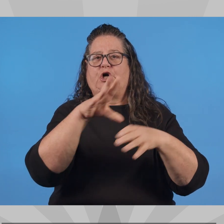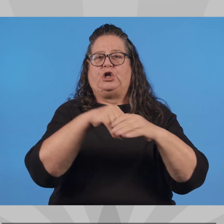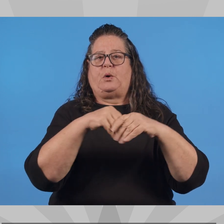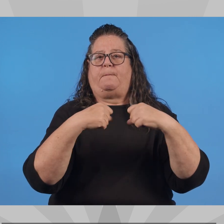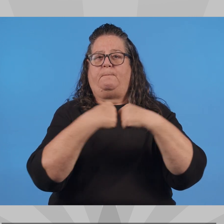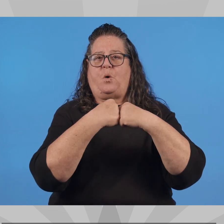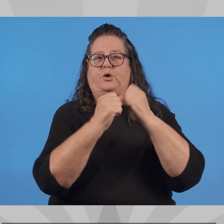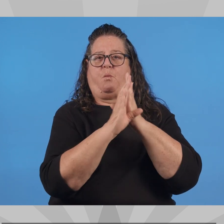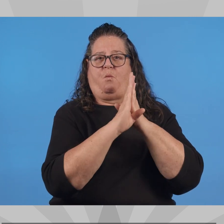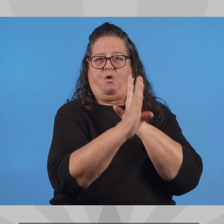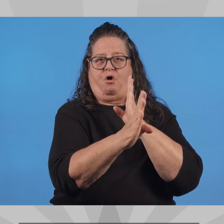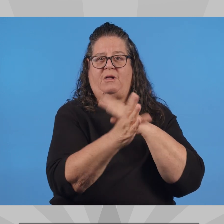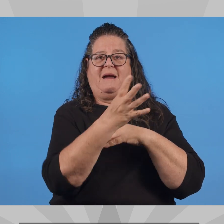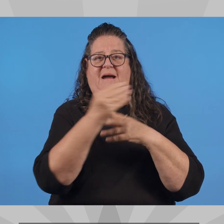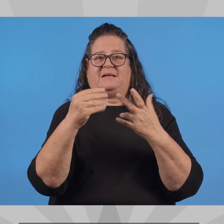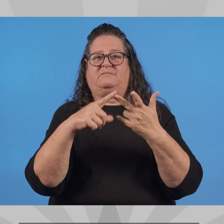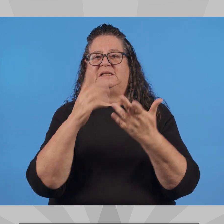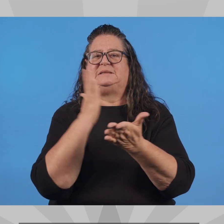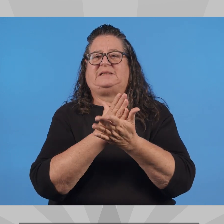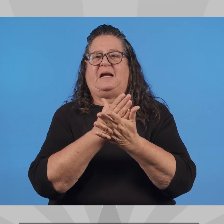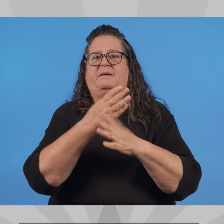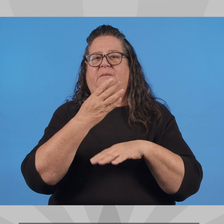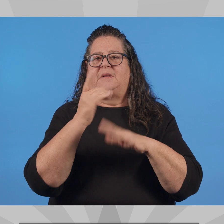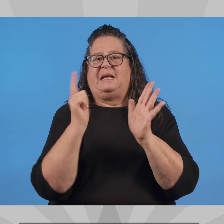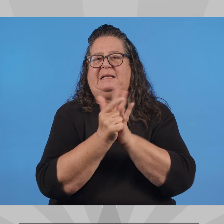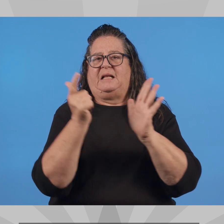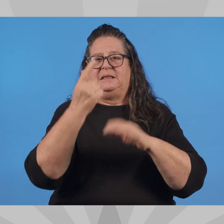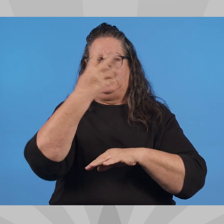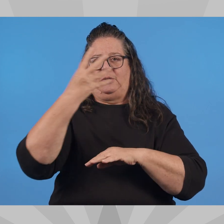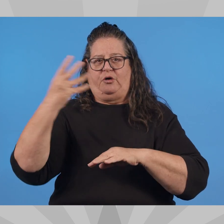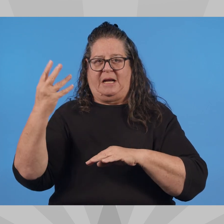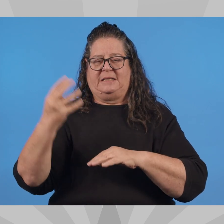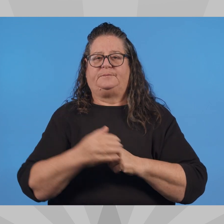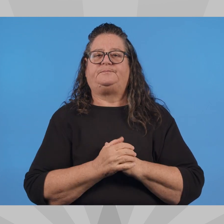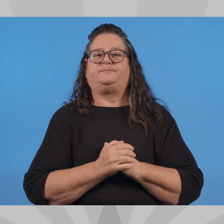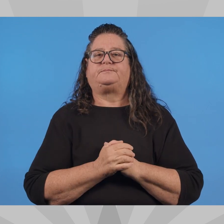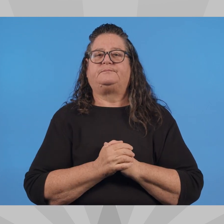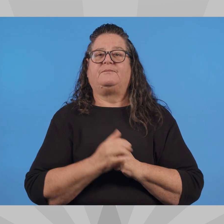a border wall, and an end to illegal immigration.